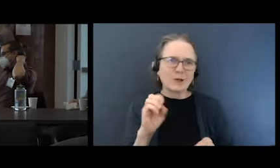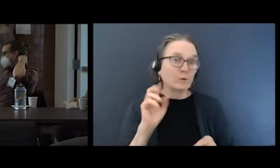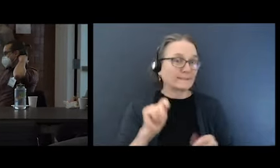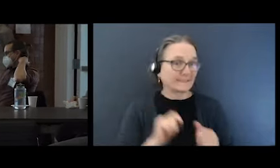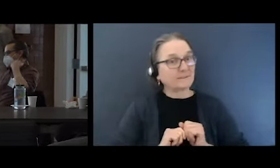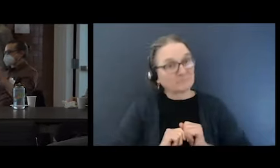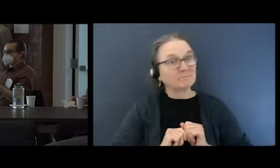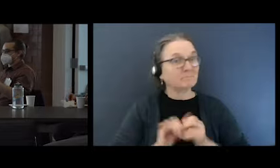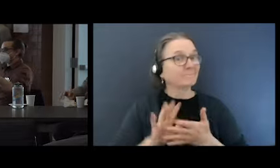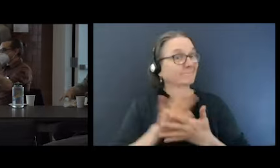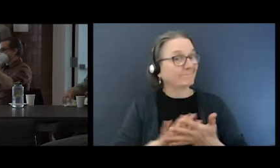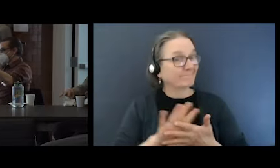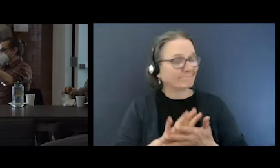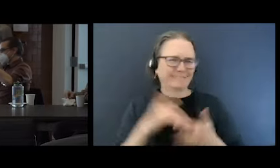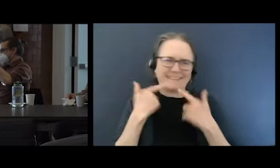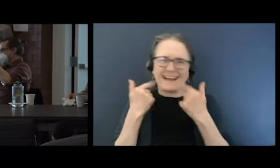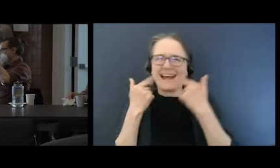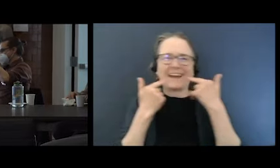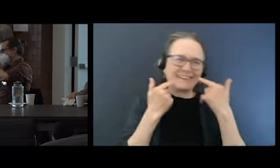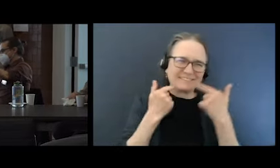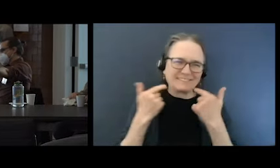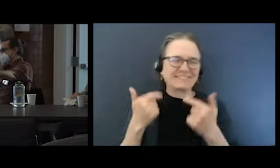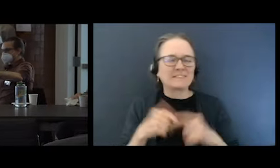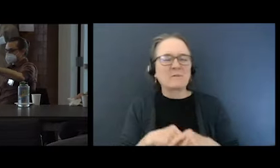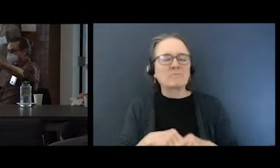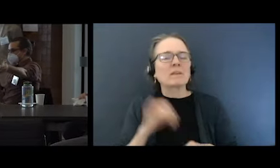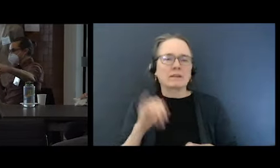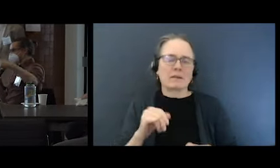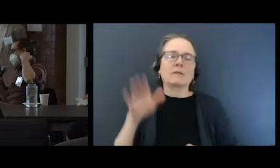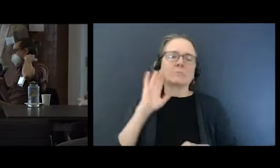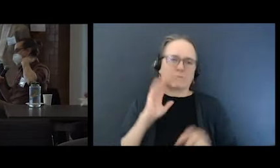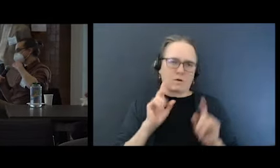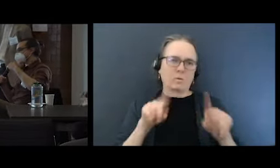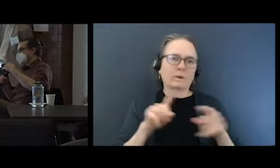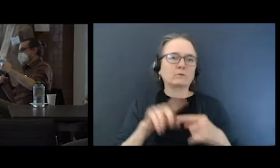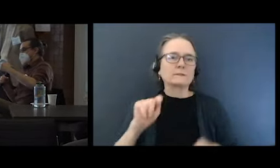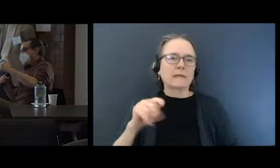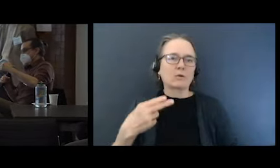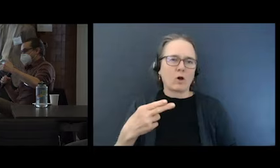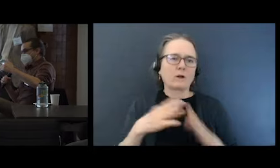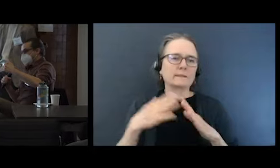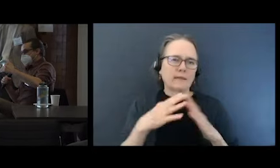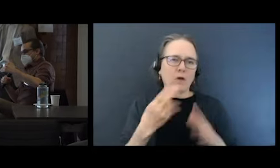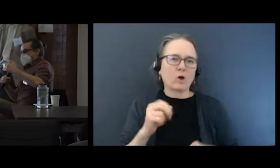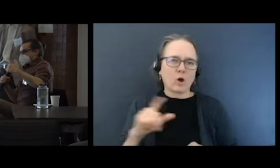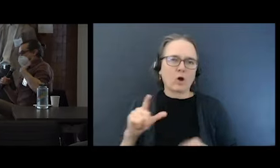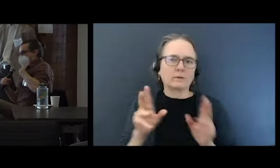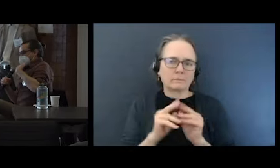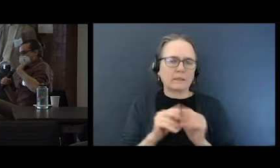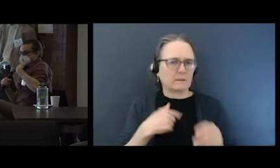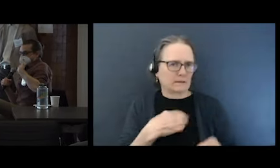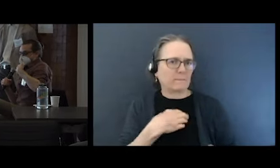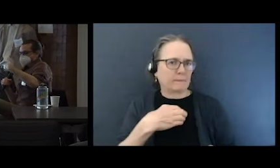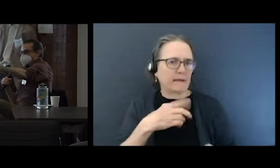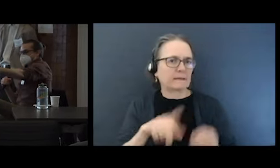I complained at a town hall meeting about this project right down the street from my house, where there